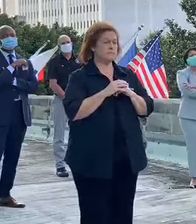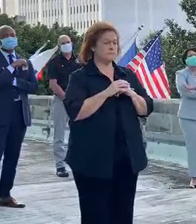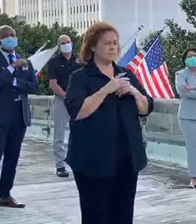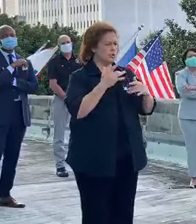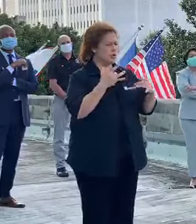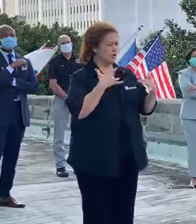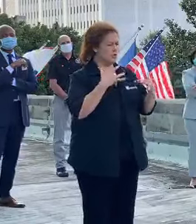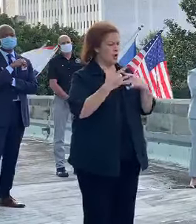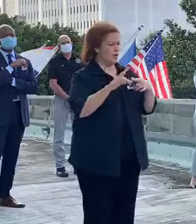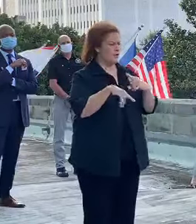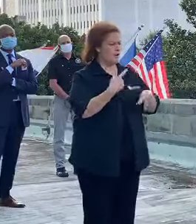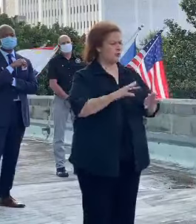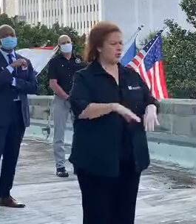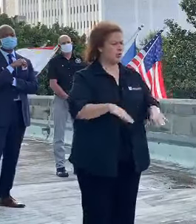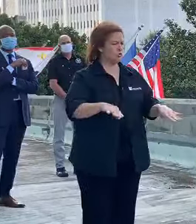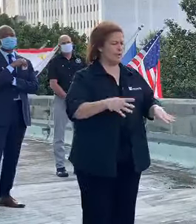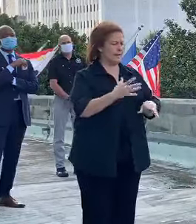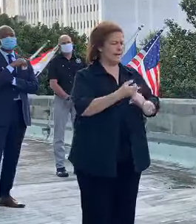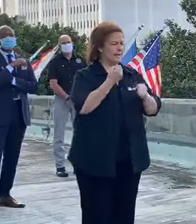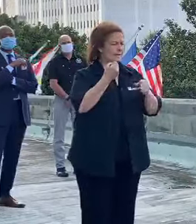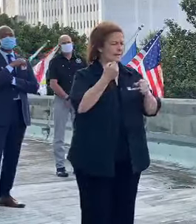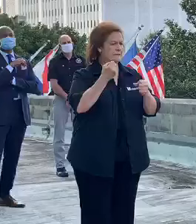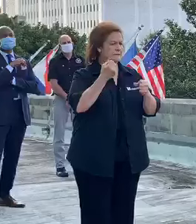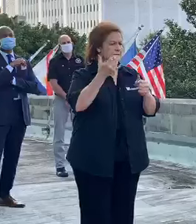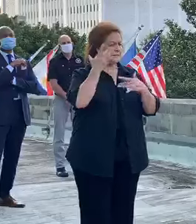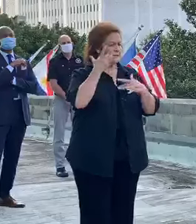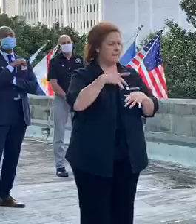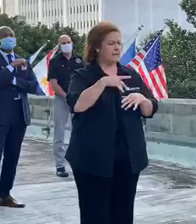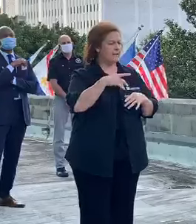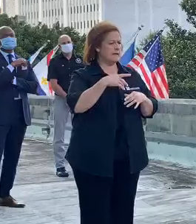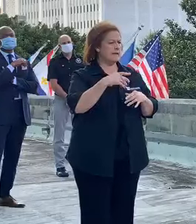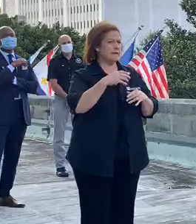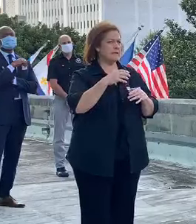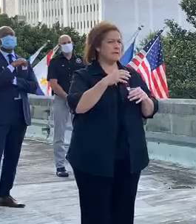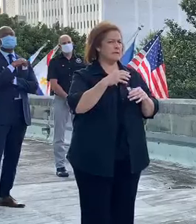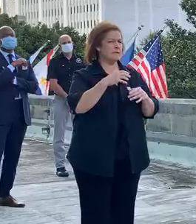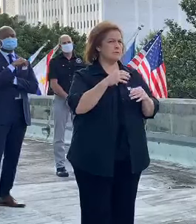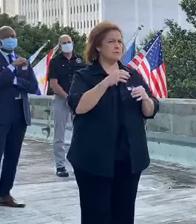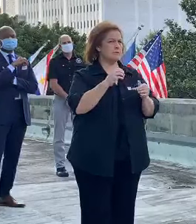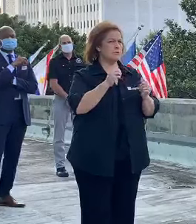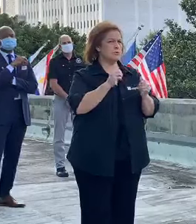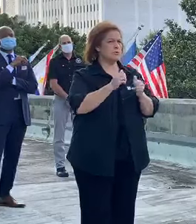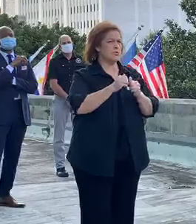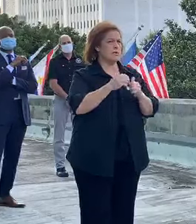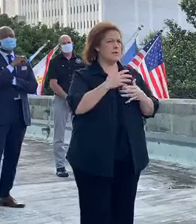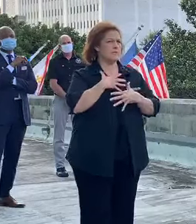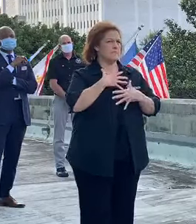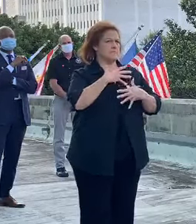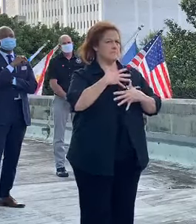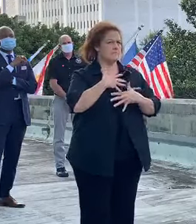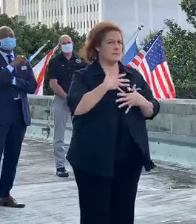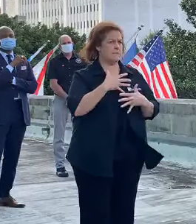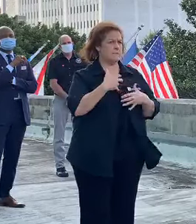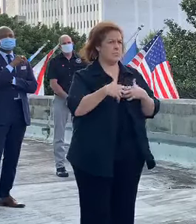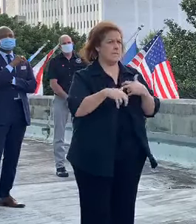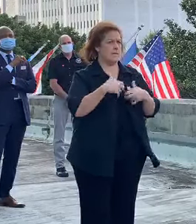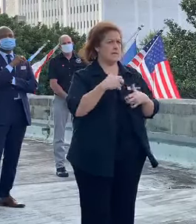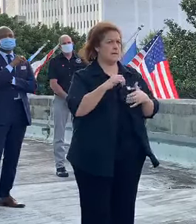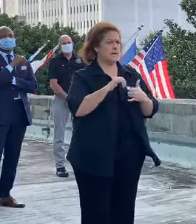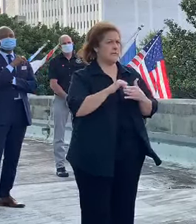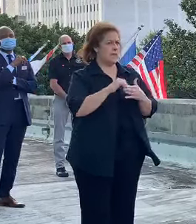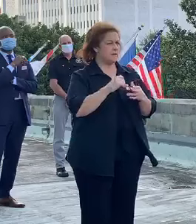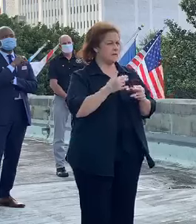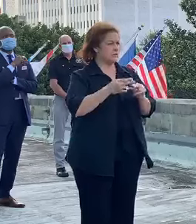Concerns about children getting sick with pediatric multi-system inflammatory syndrome in the world. Apparently that's